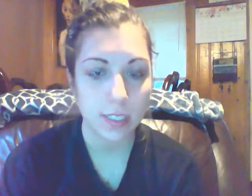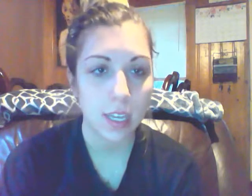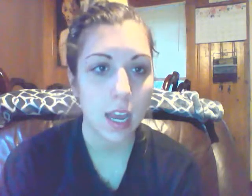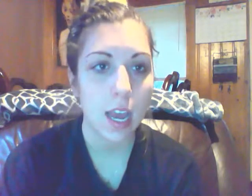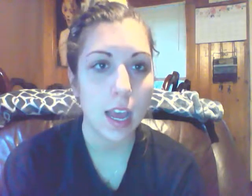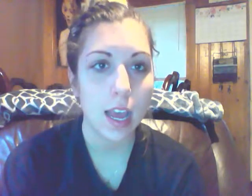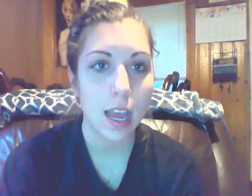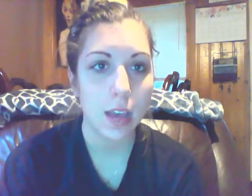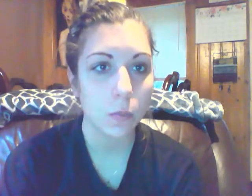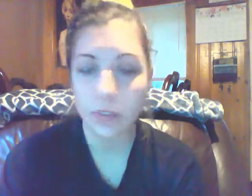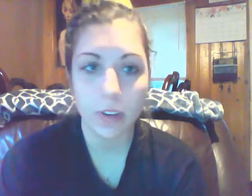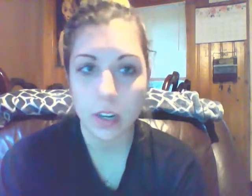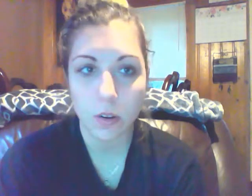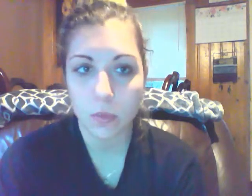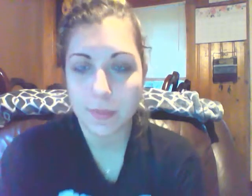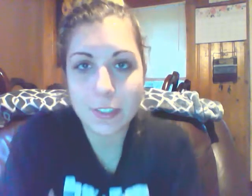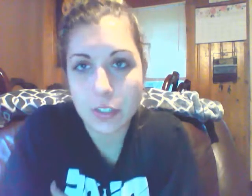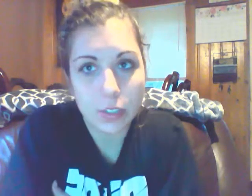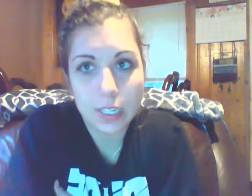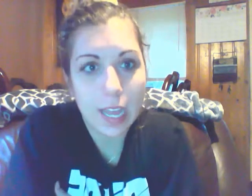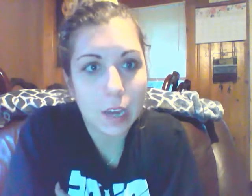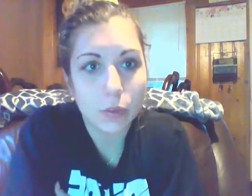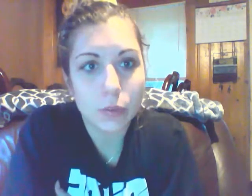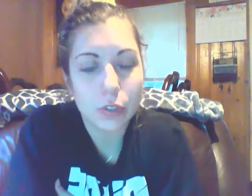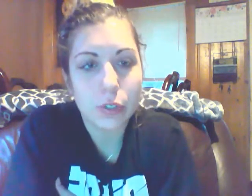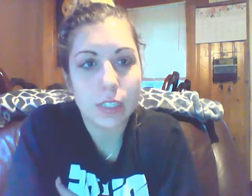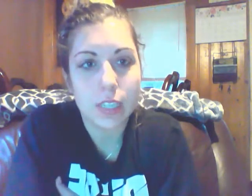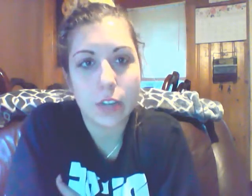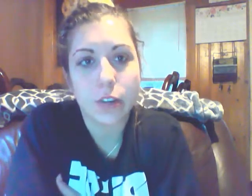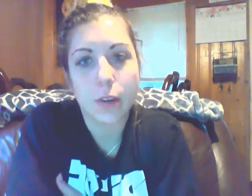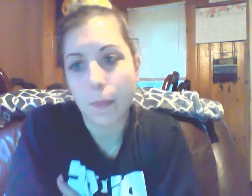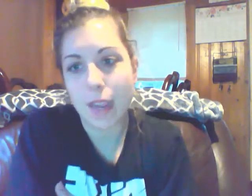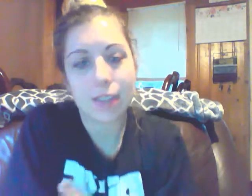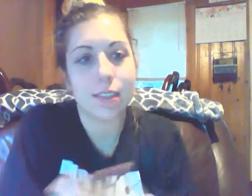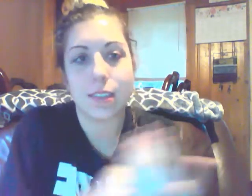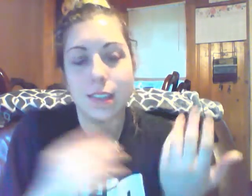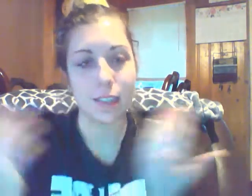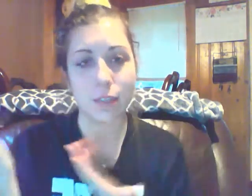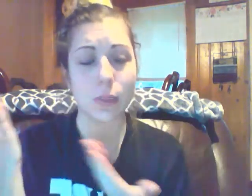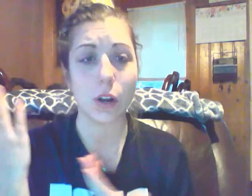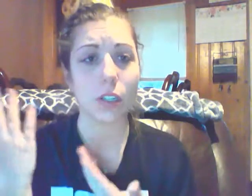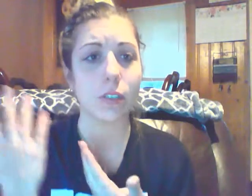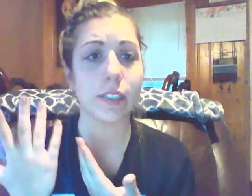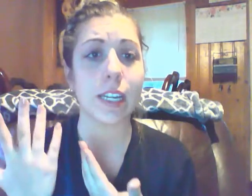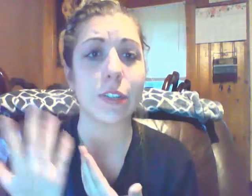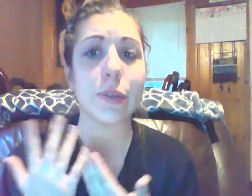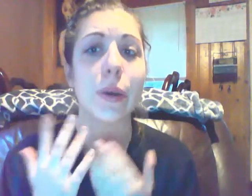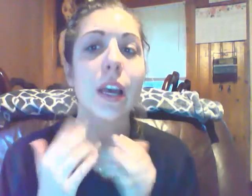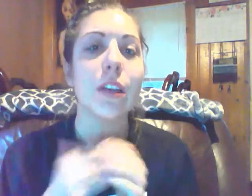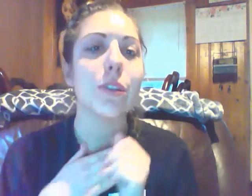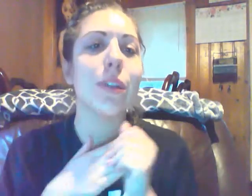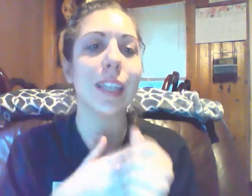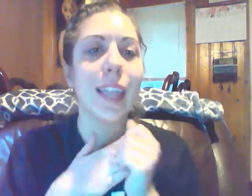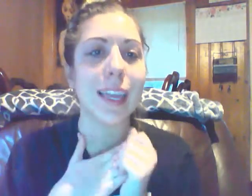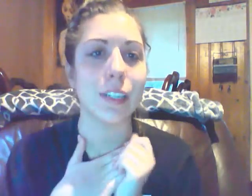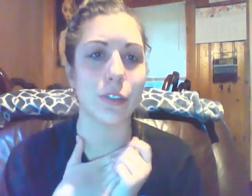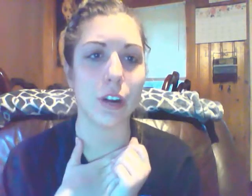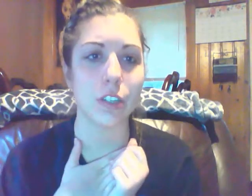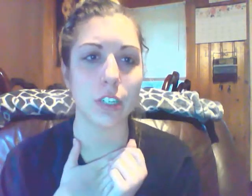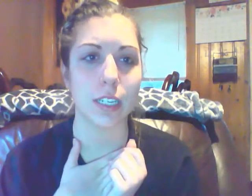choice. We've been just learning how student-centered based, and that's what the article is saying too, student-led instruction,